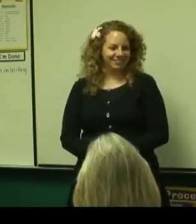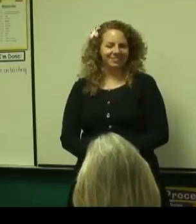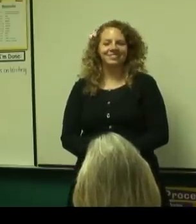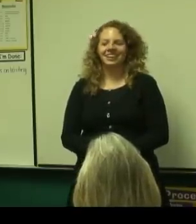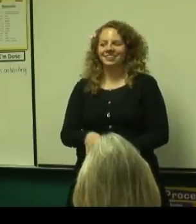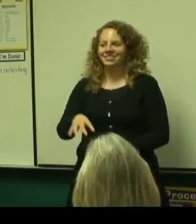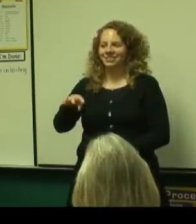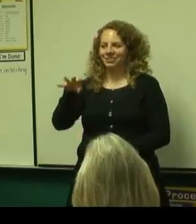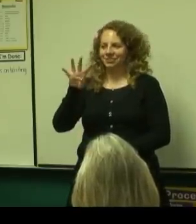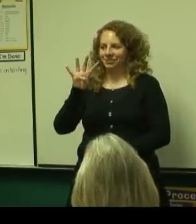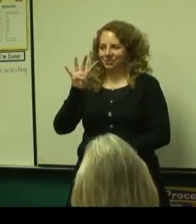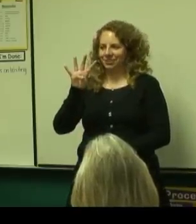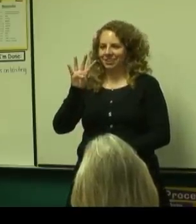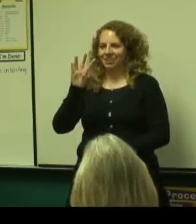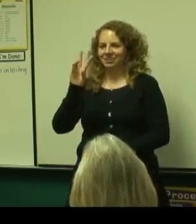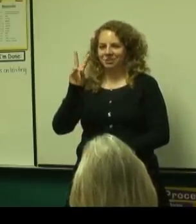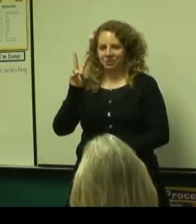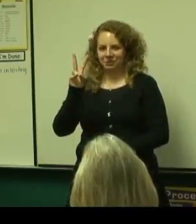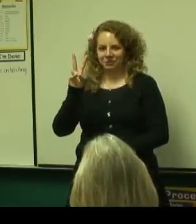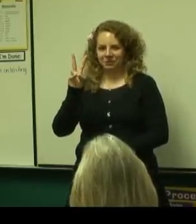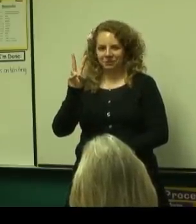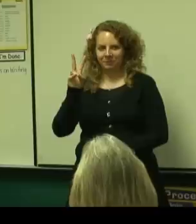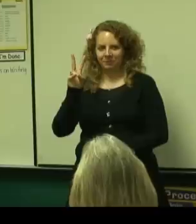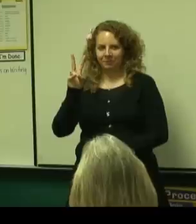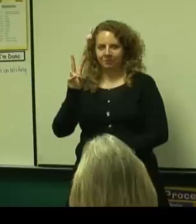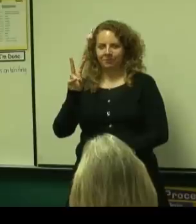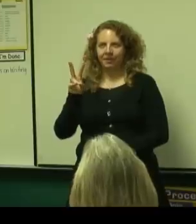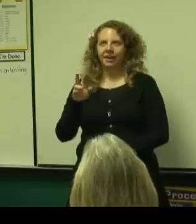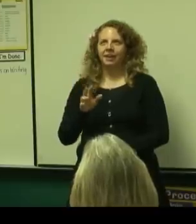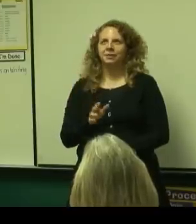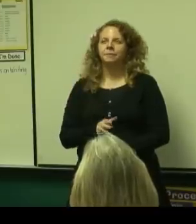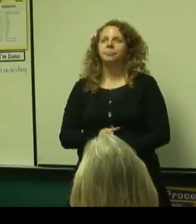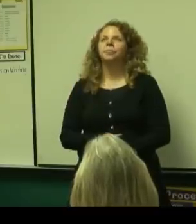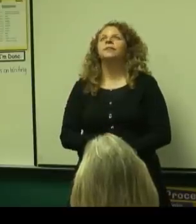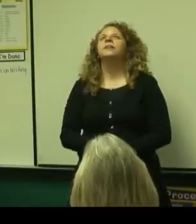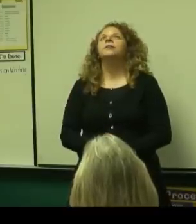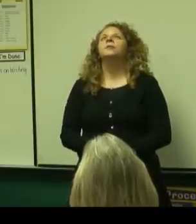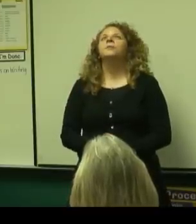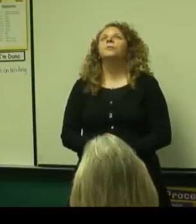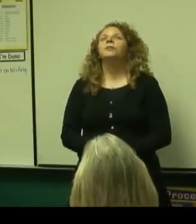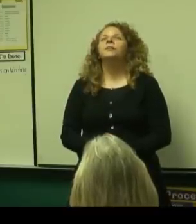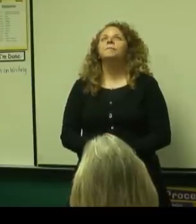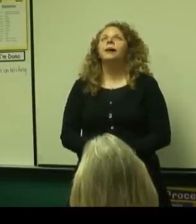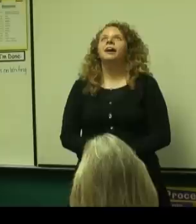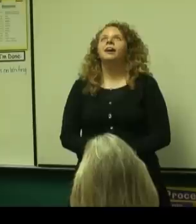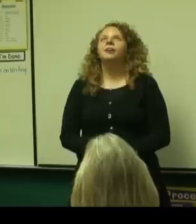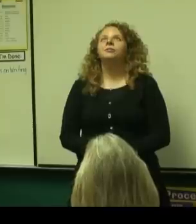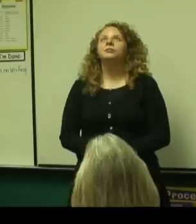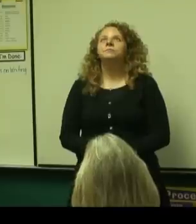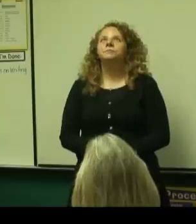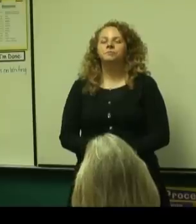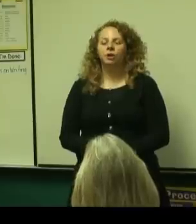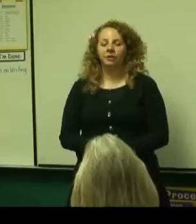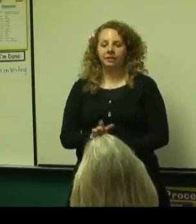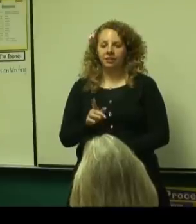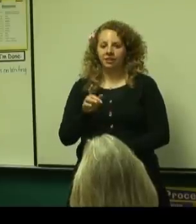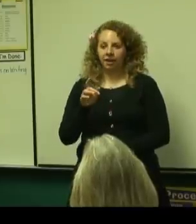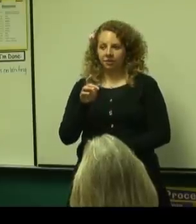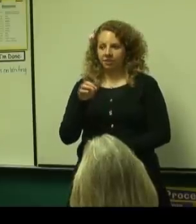42, yeah. So 42. Okay. What about, okay, now the other thing